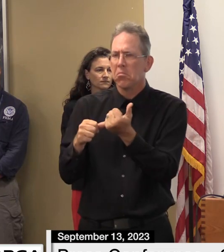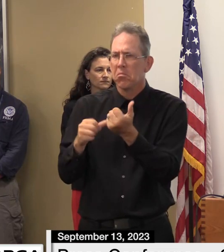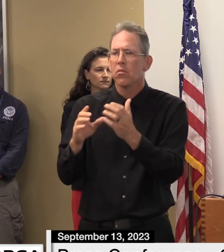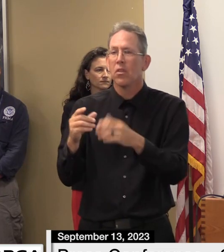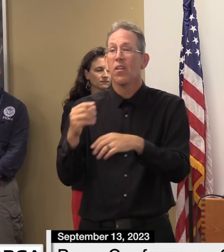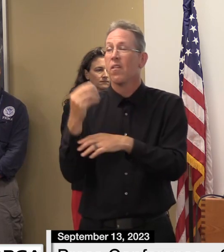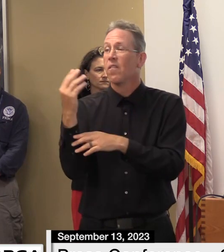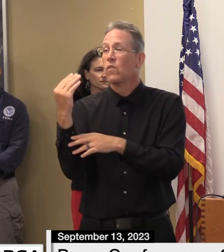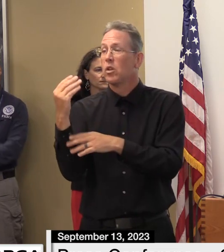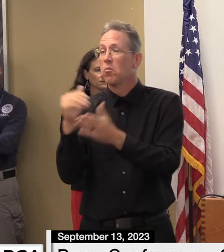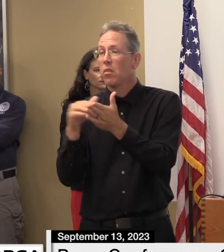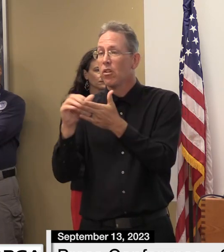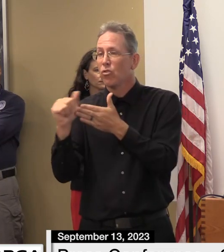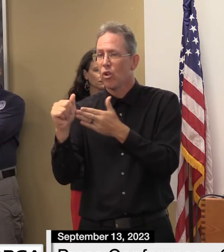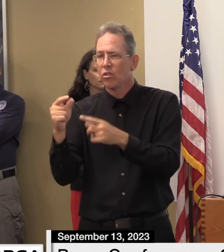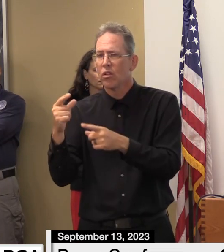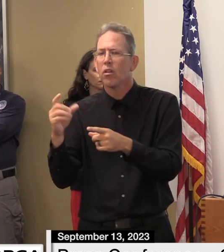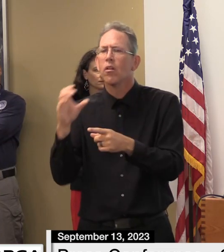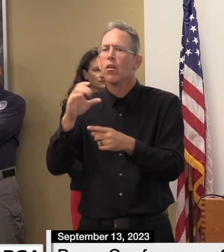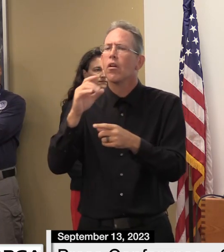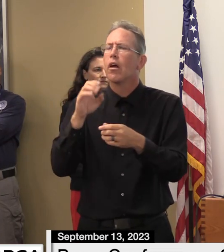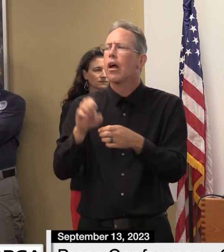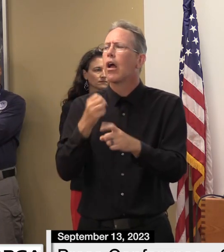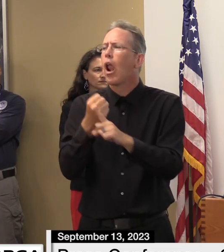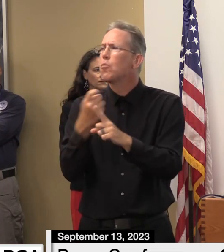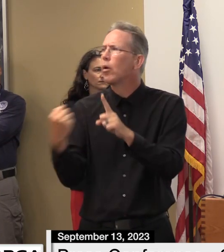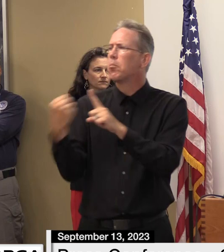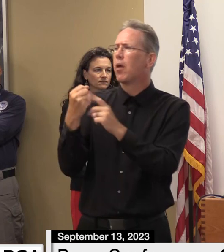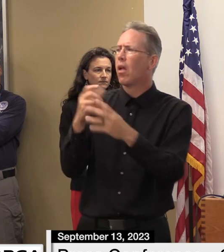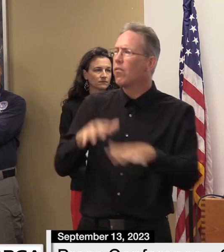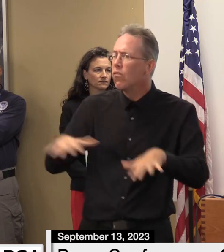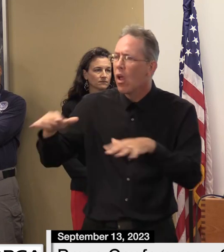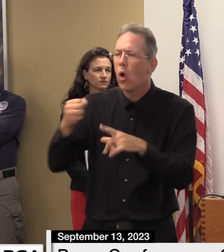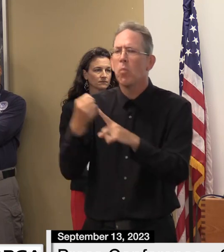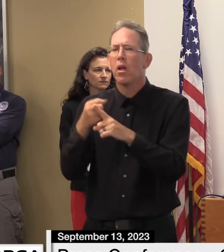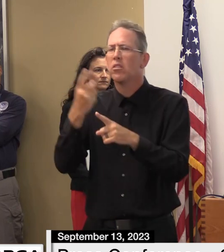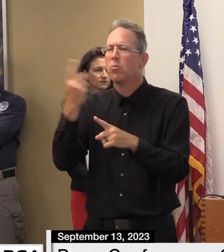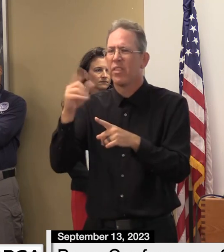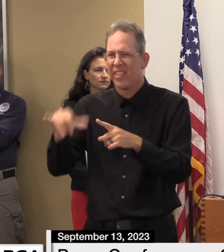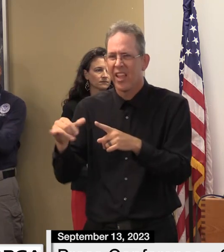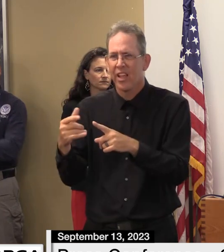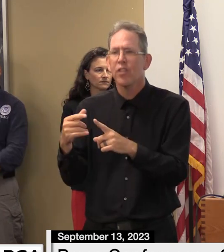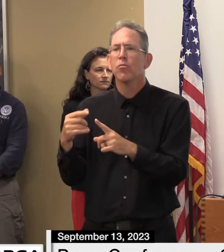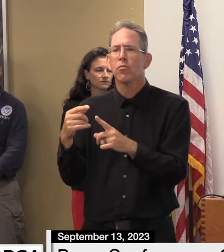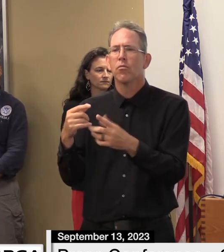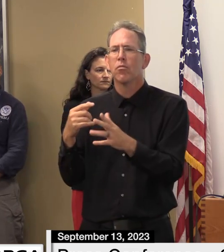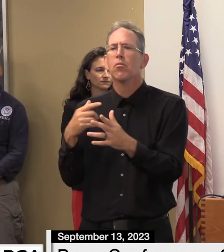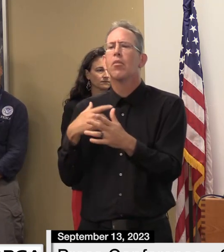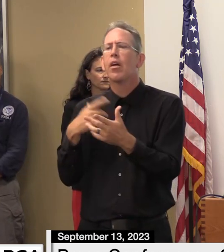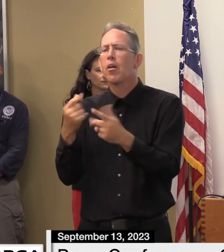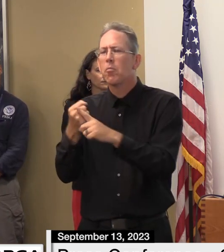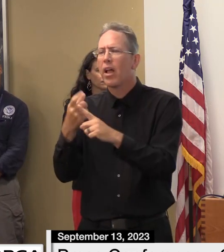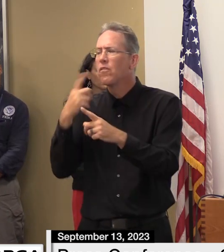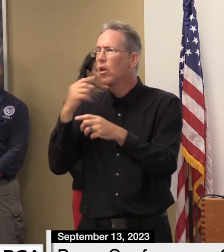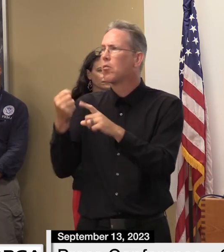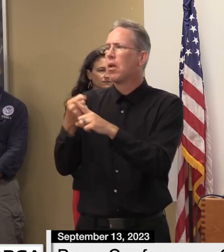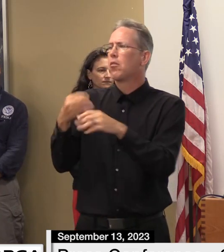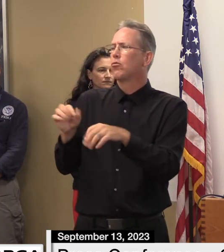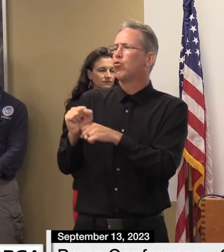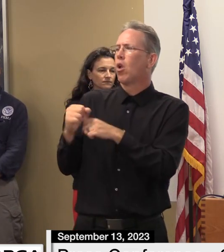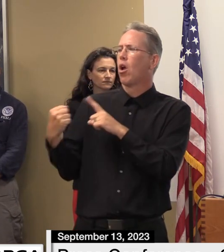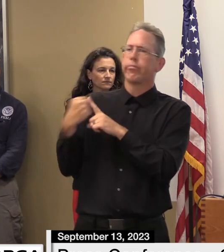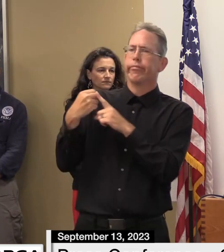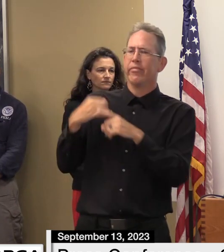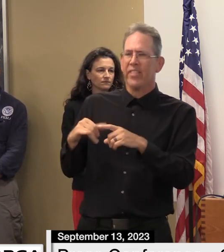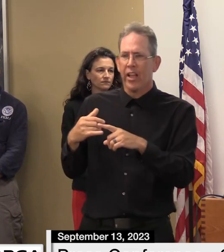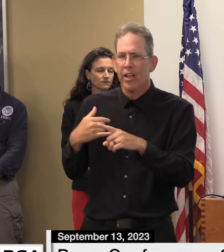impact housing that will support employers that are looking to expand housing for their workforce. $6 million will be set aside